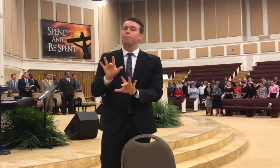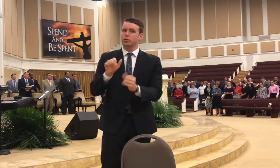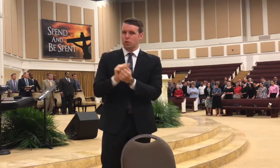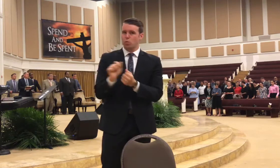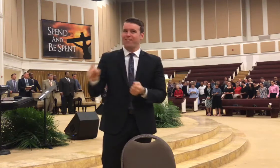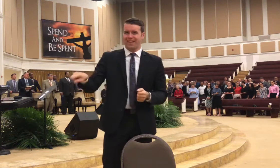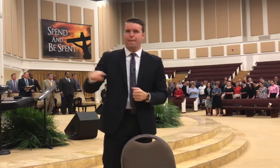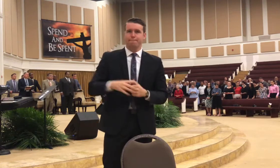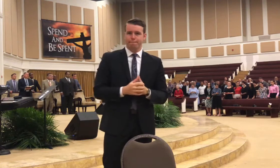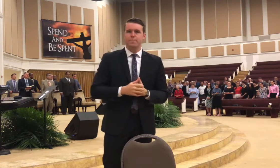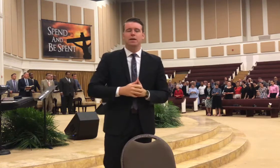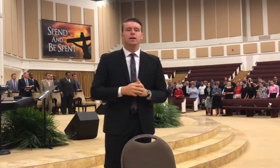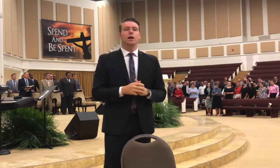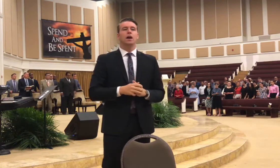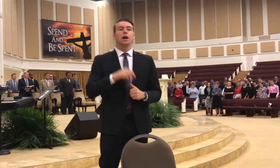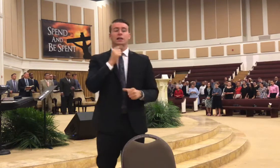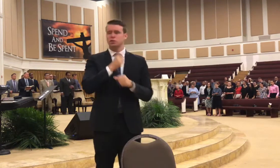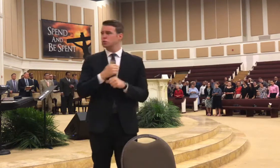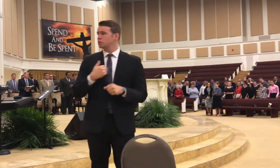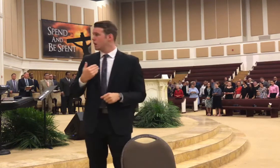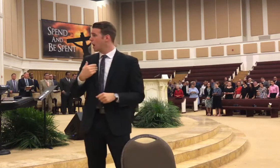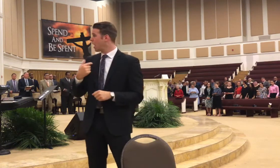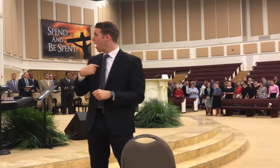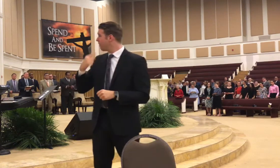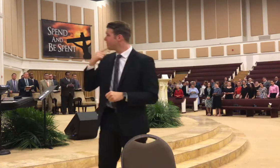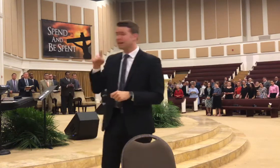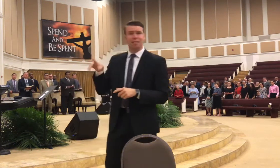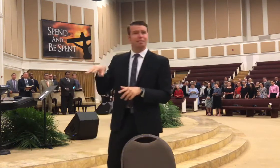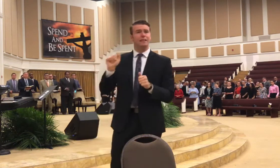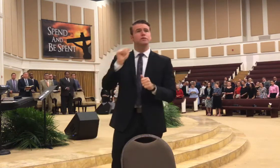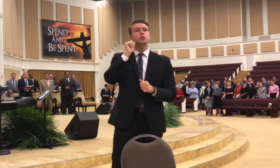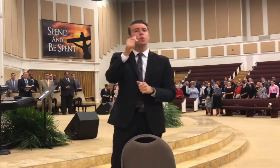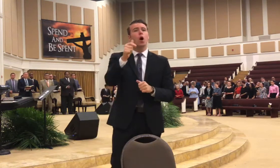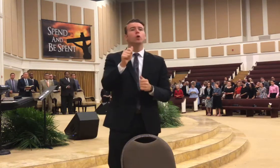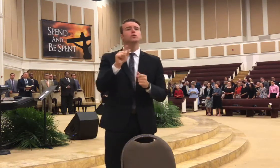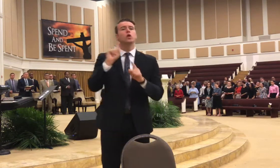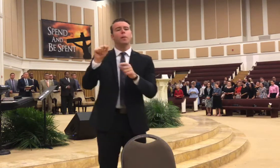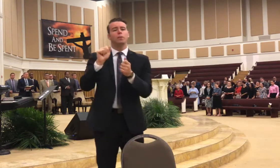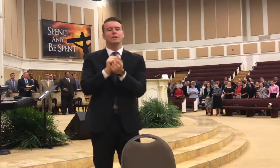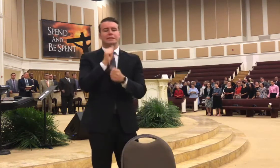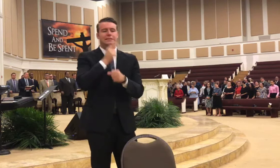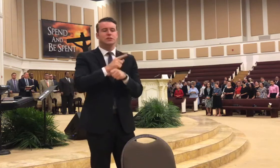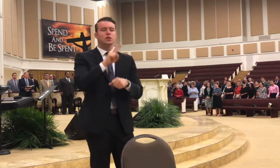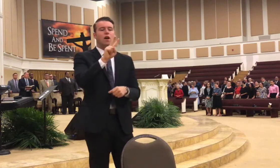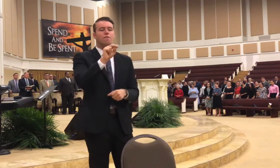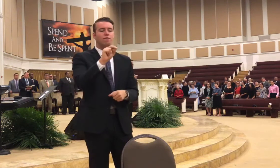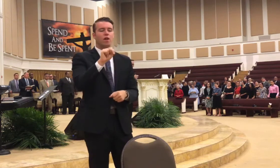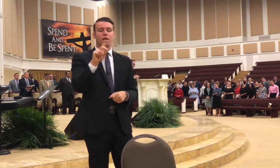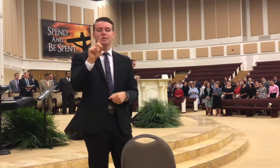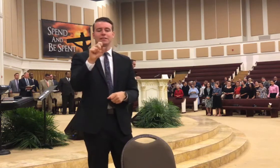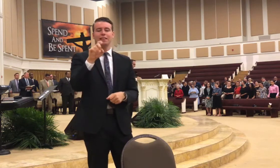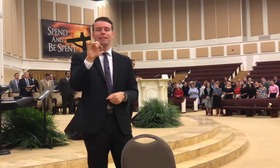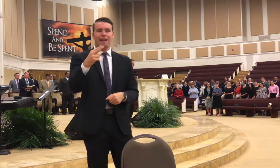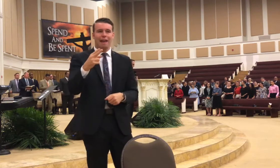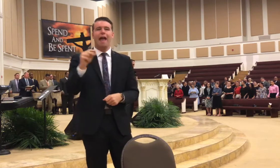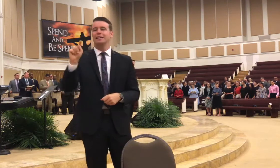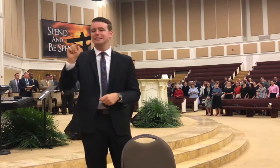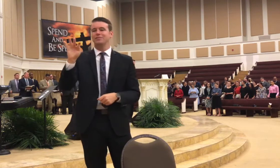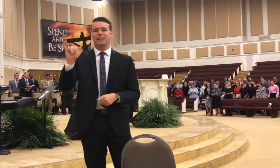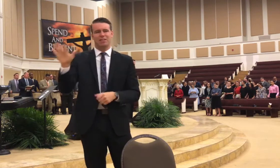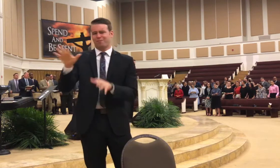them. Amen. Sister Young, I think, leaves tomorrow to go be with Sister Mondelez and Sister Tiffany and the family.